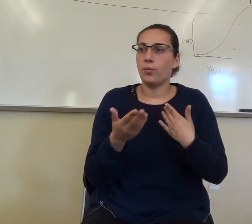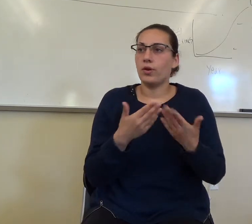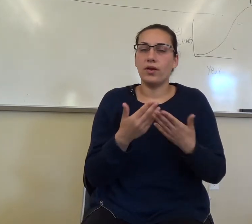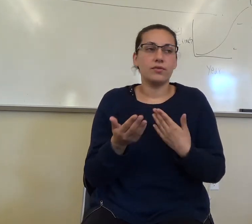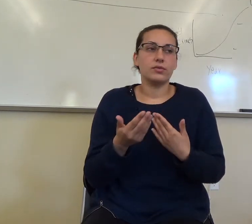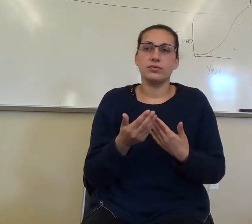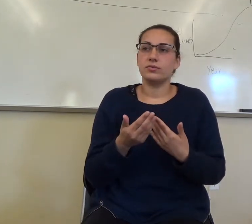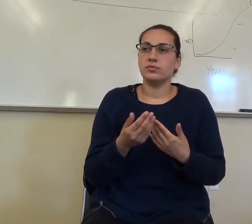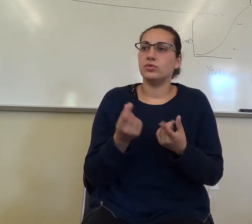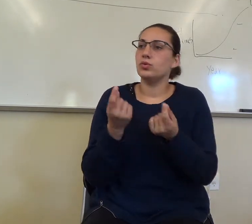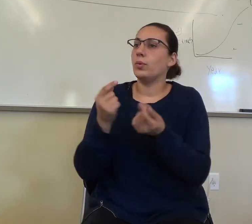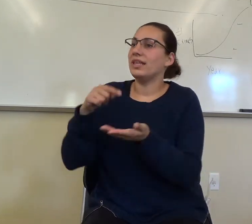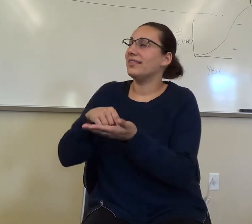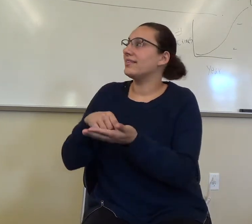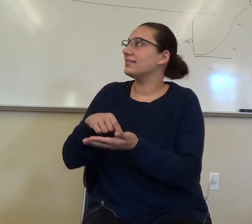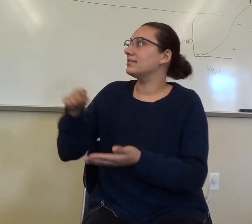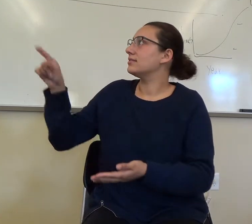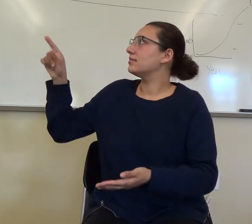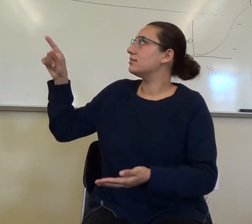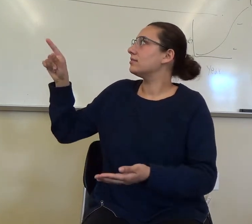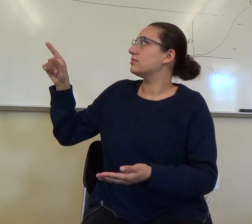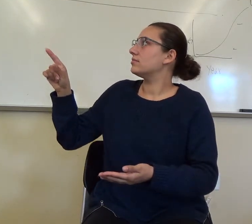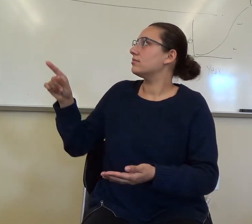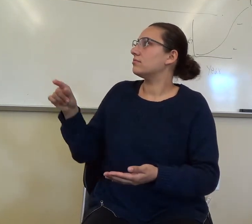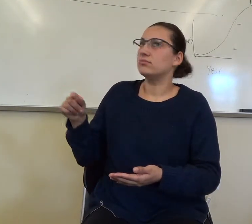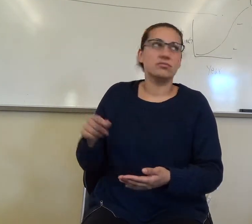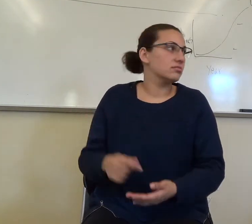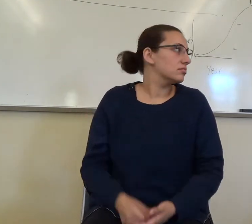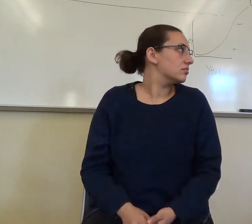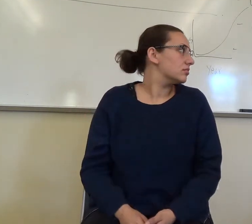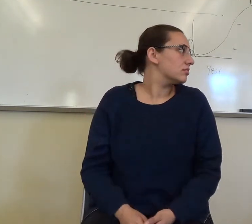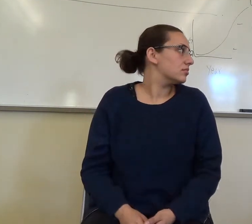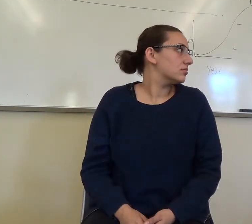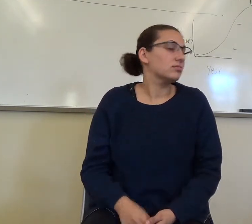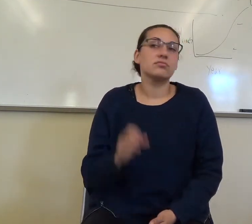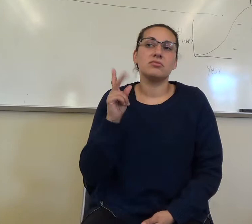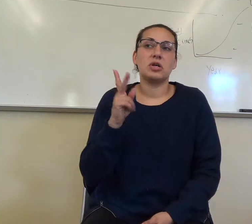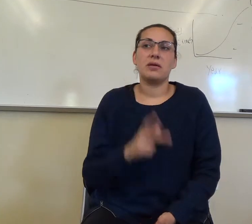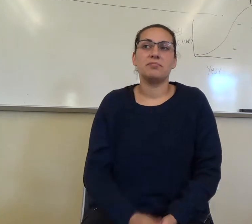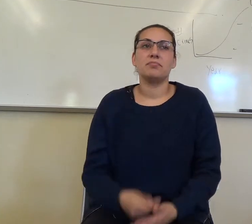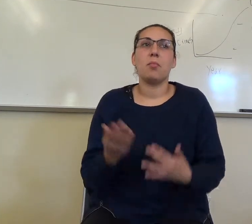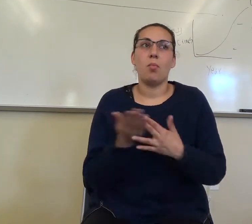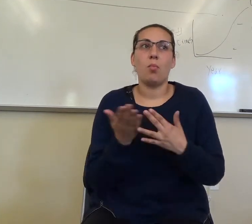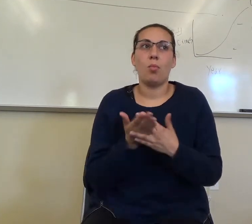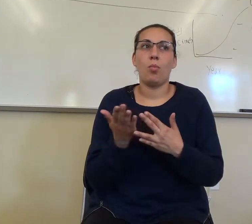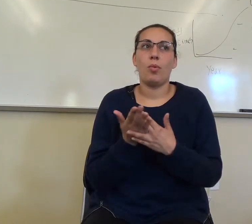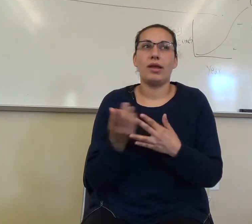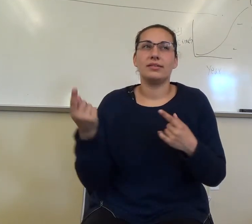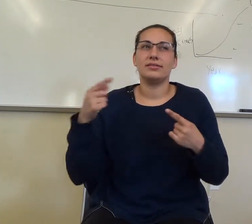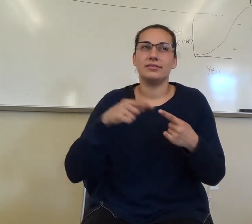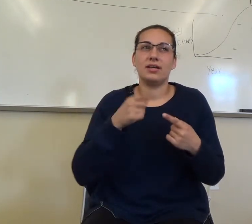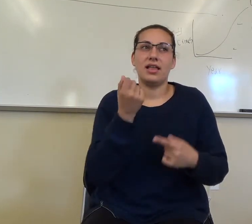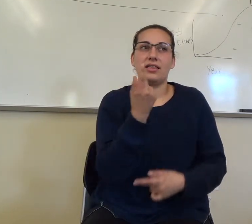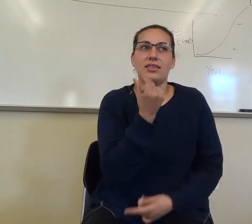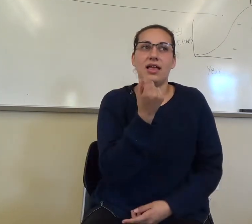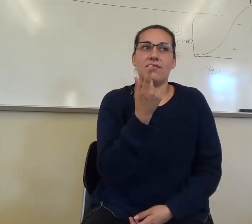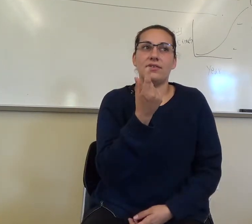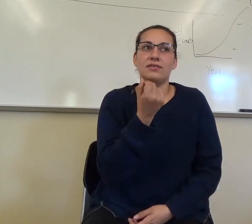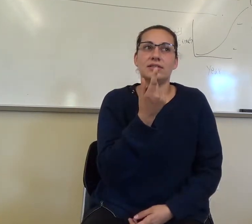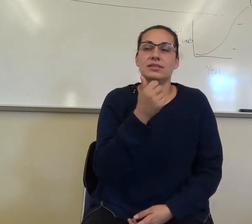this. See how that puts together. Okay, let's take a break until 11:10, and then